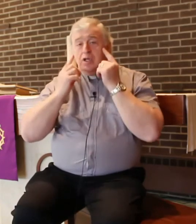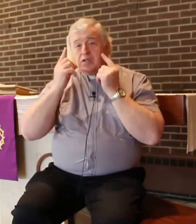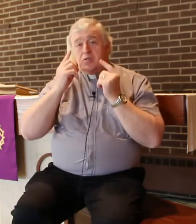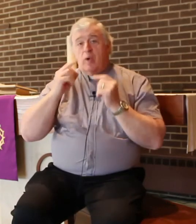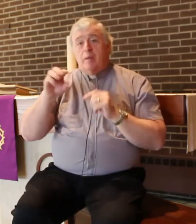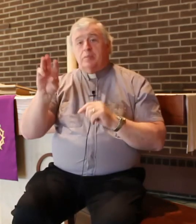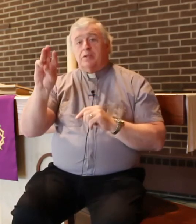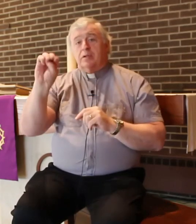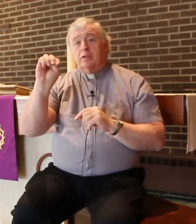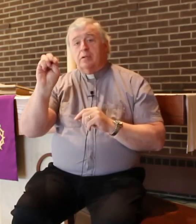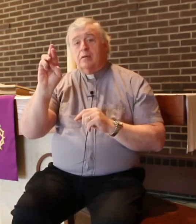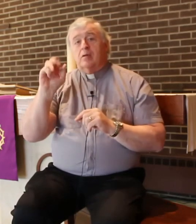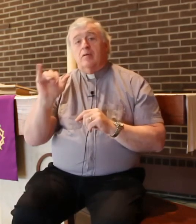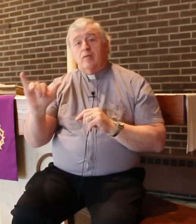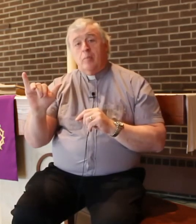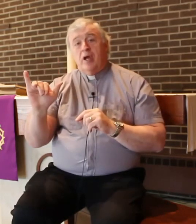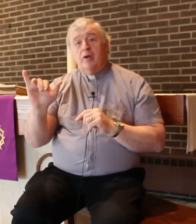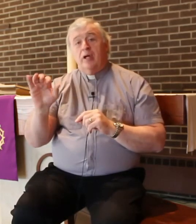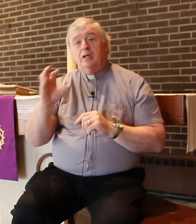Jesus wept for Mary